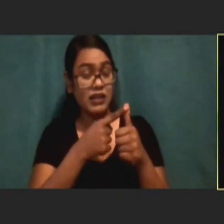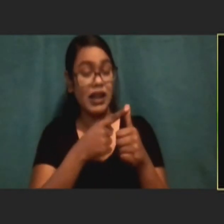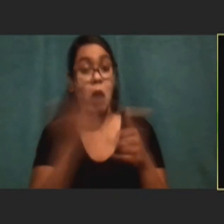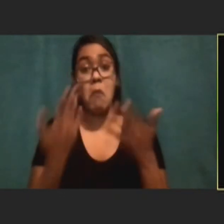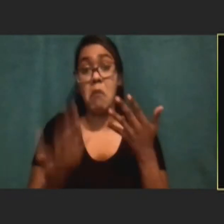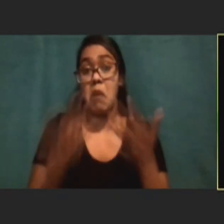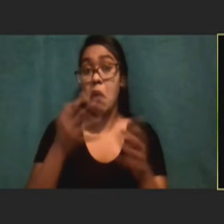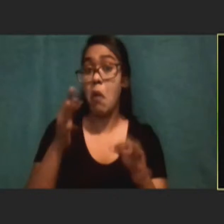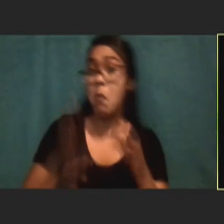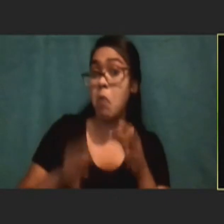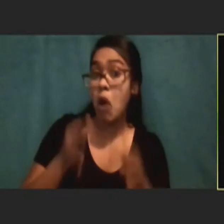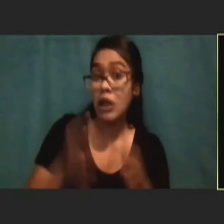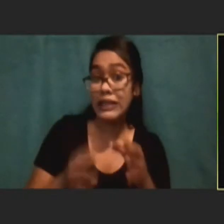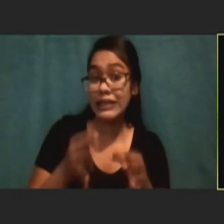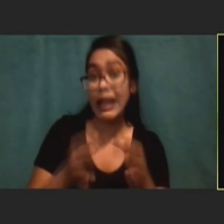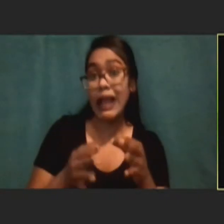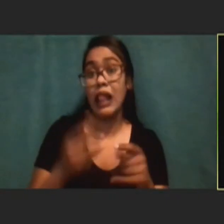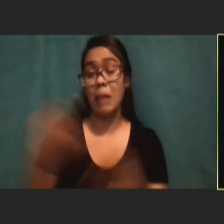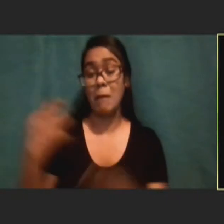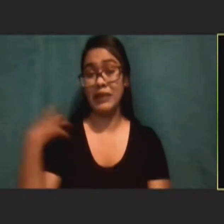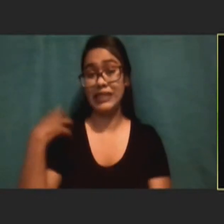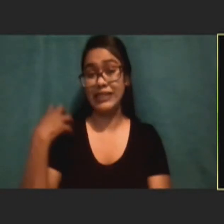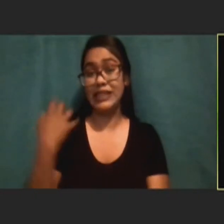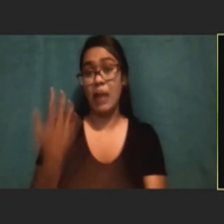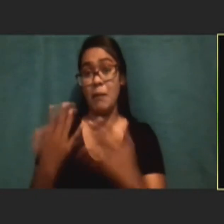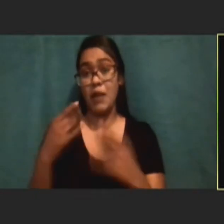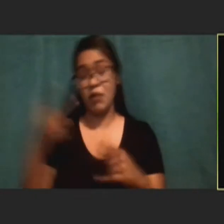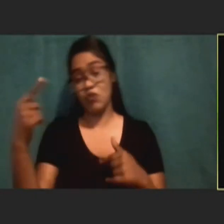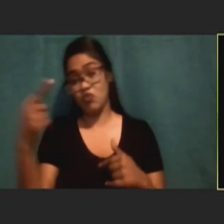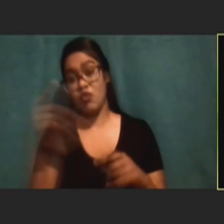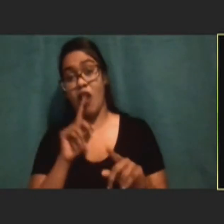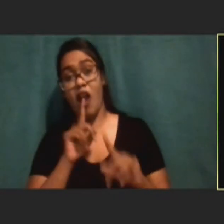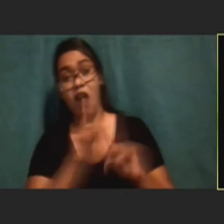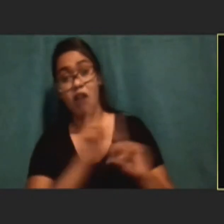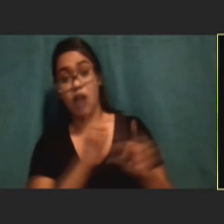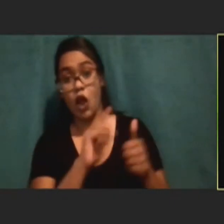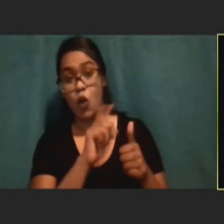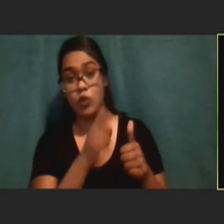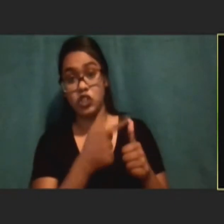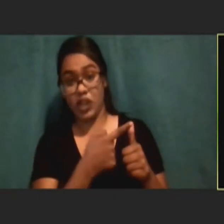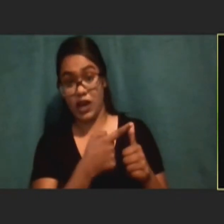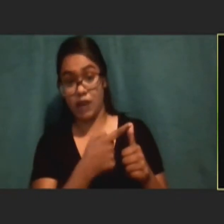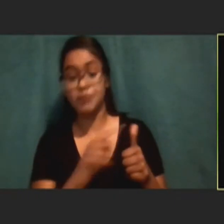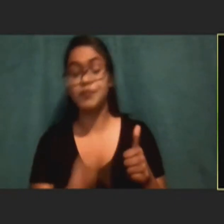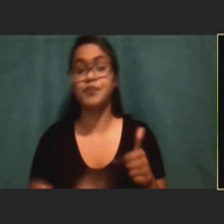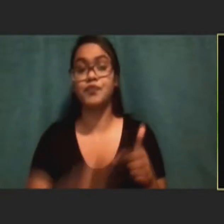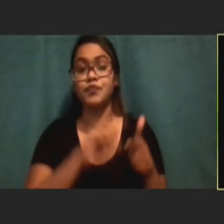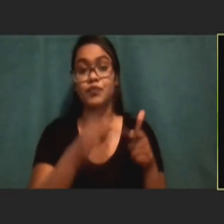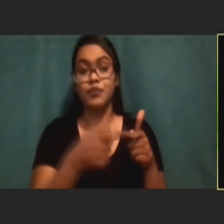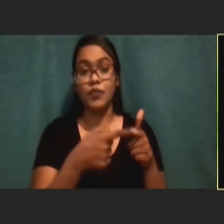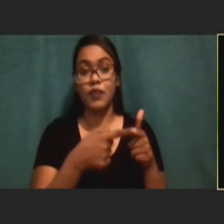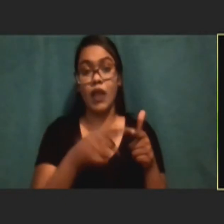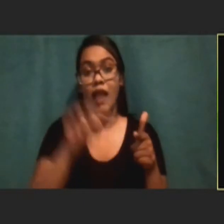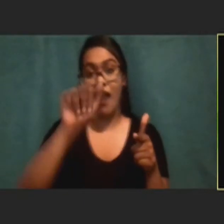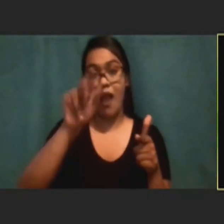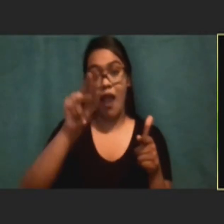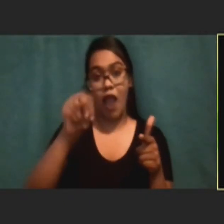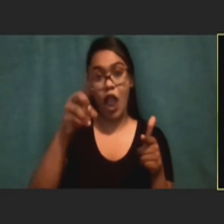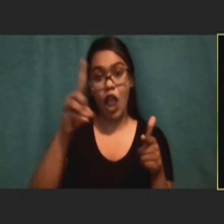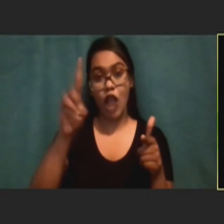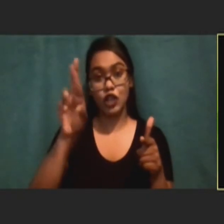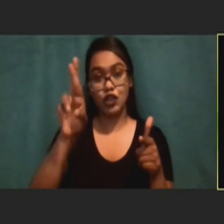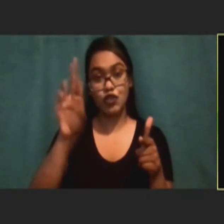Minister and the Deputy Minister can assist in this regard. Andrew Mildren from Associated